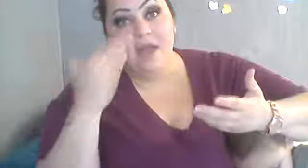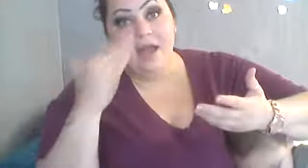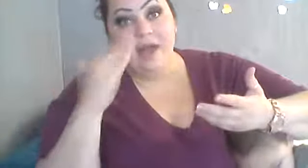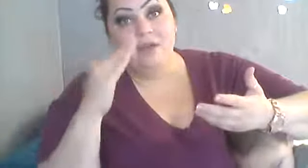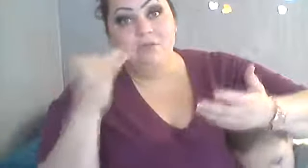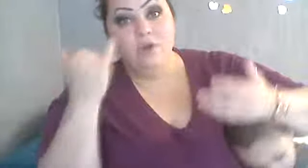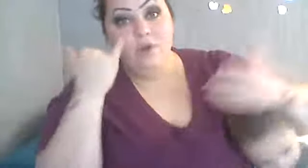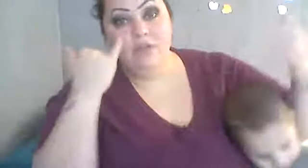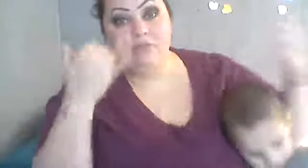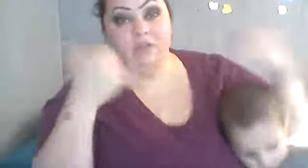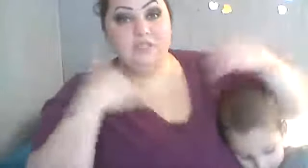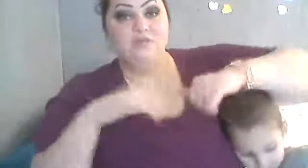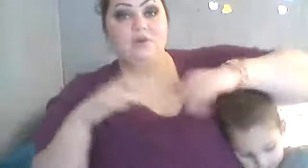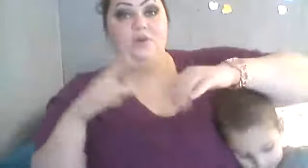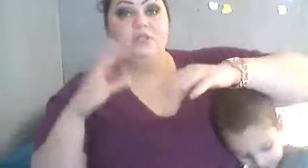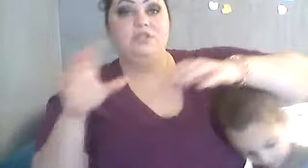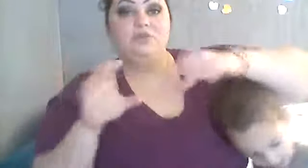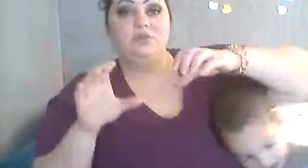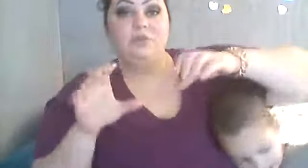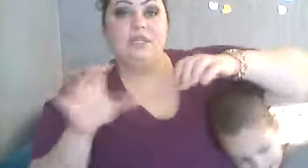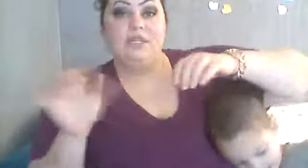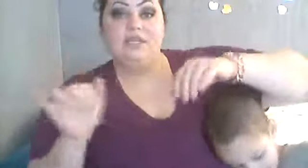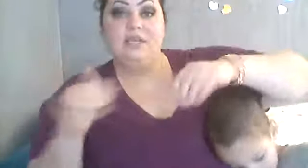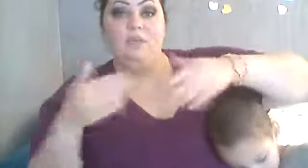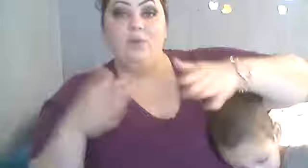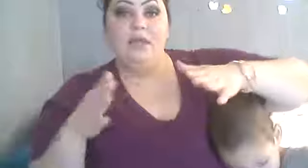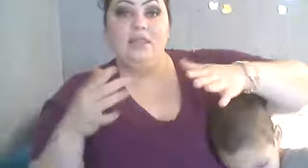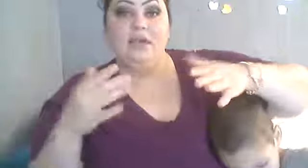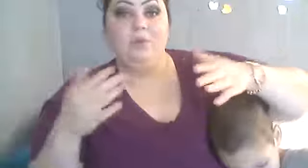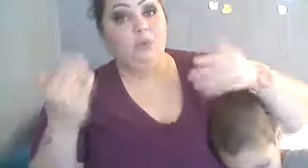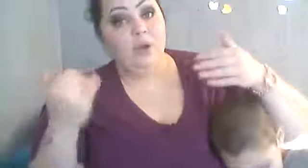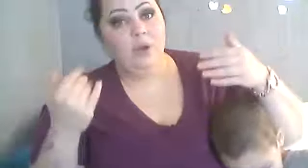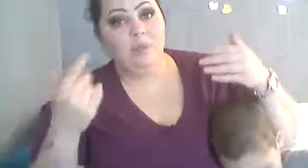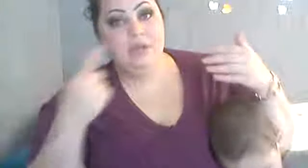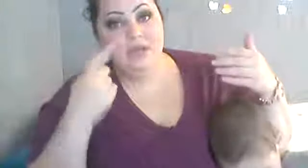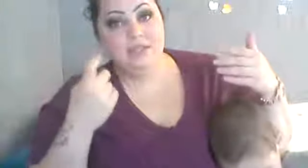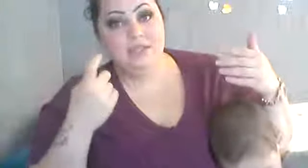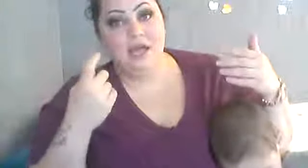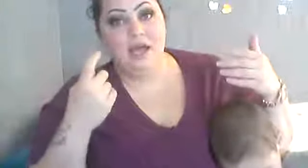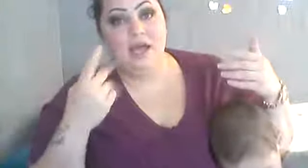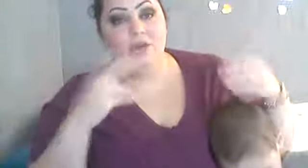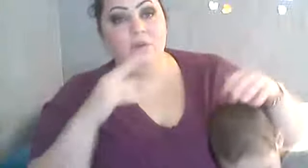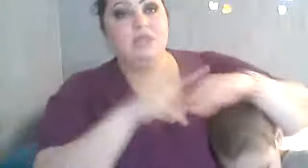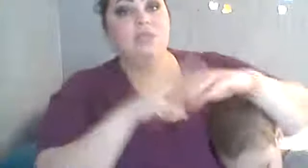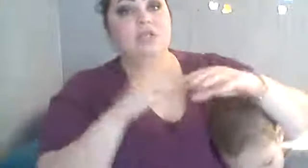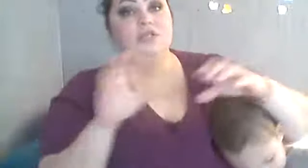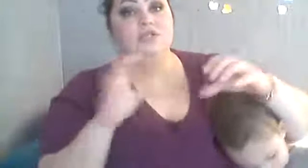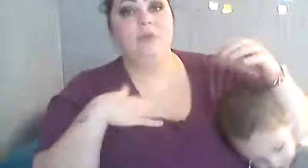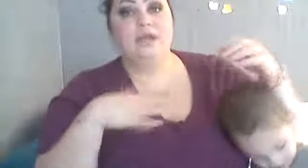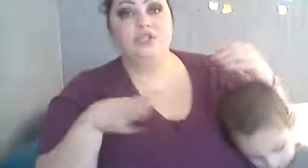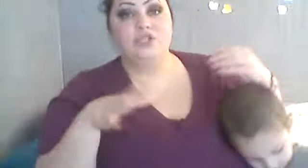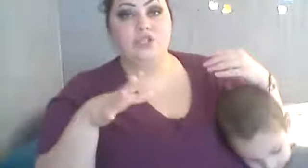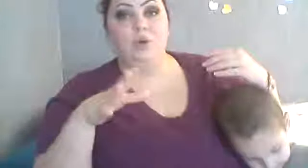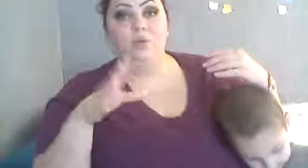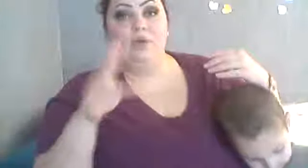I don't know if we're still going to do it the same way that we were because I normally do my show